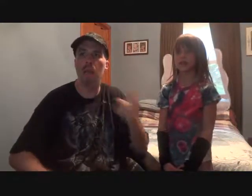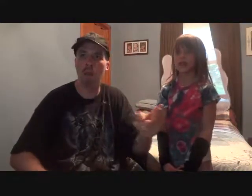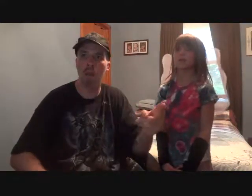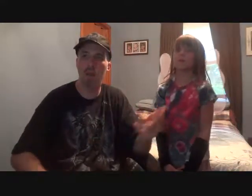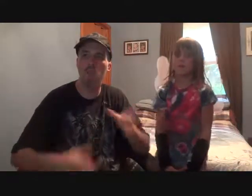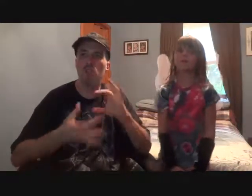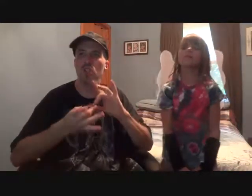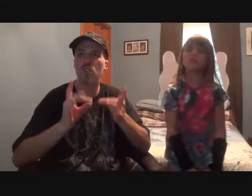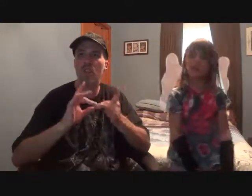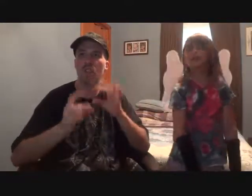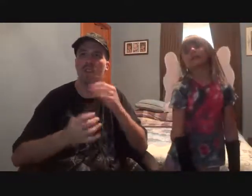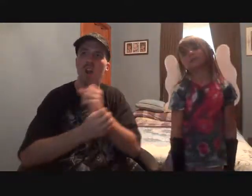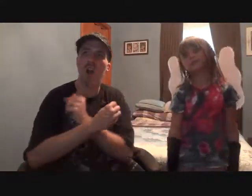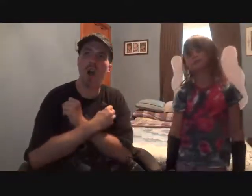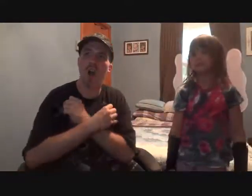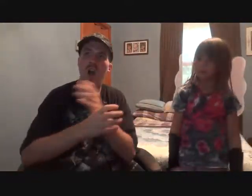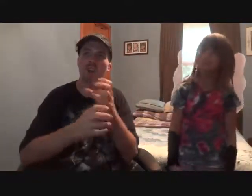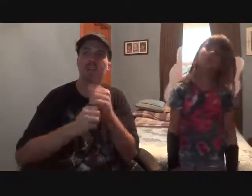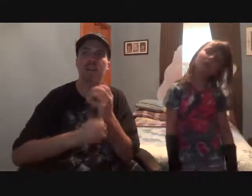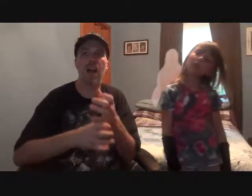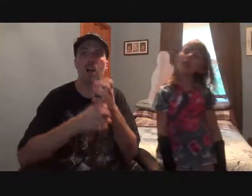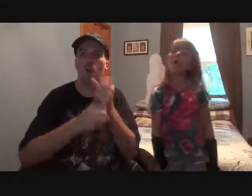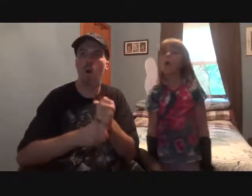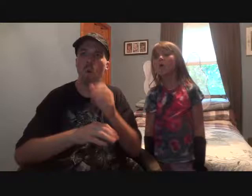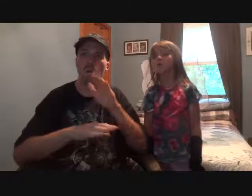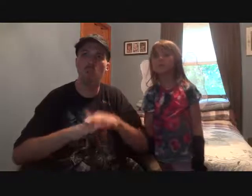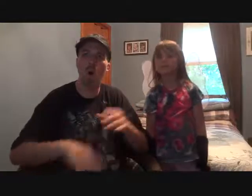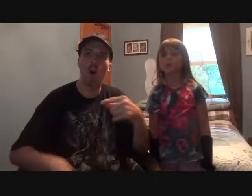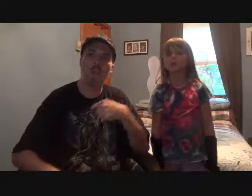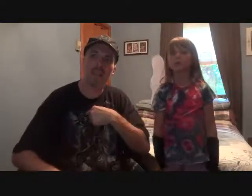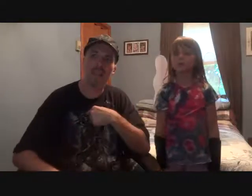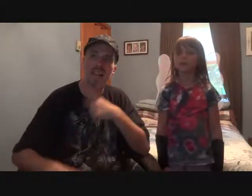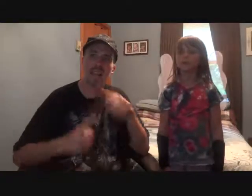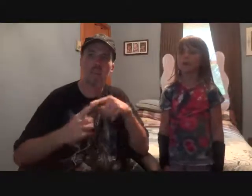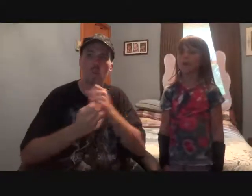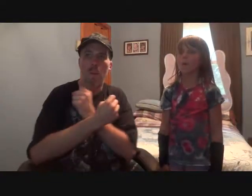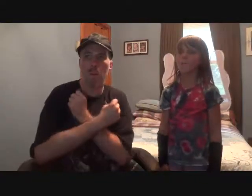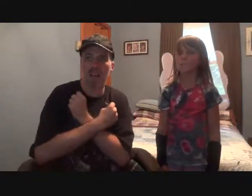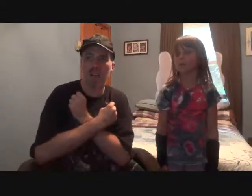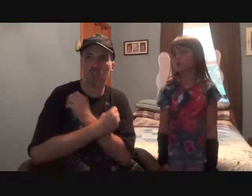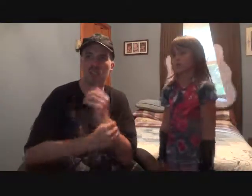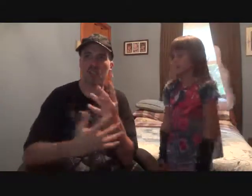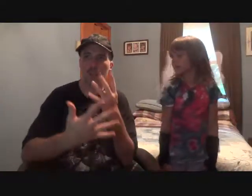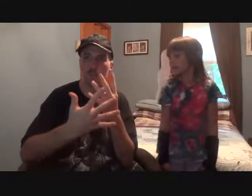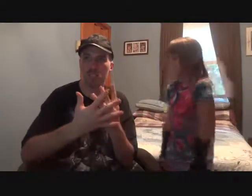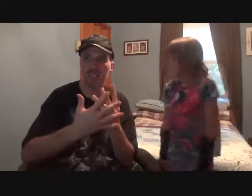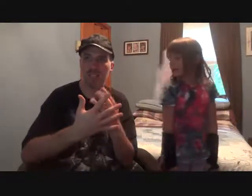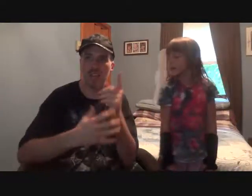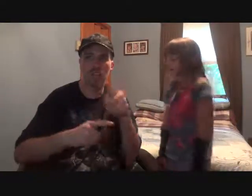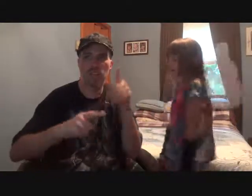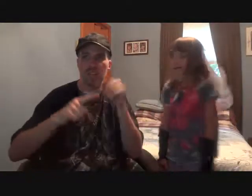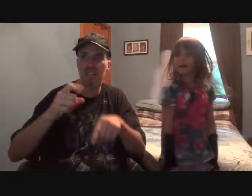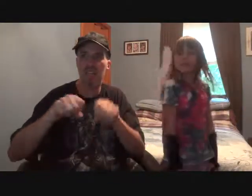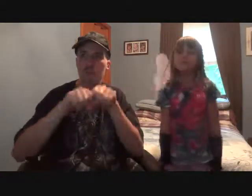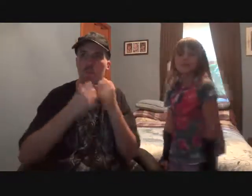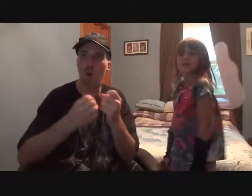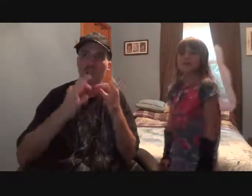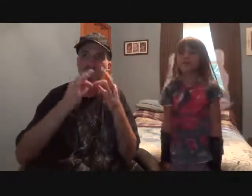hell. The issues of love, I hold on me, when pass is a prison, you can't break